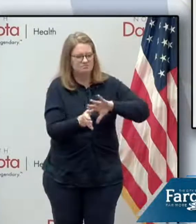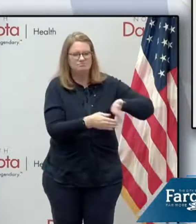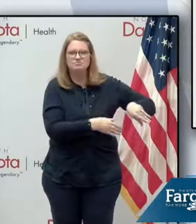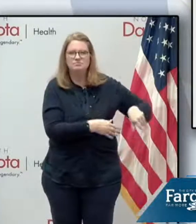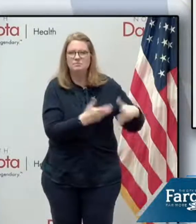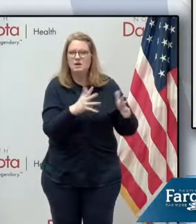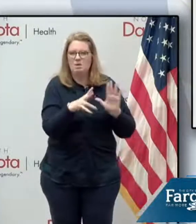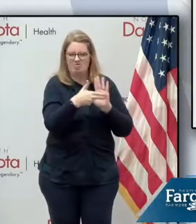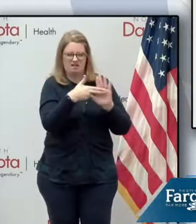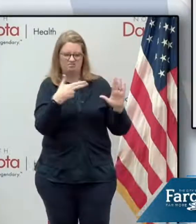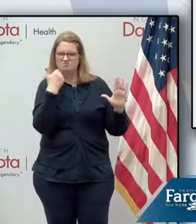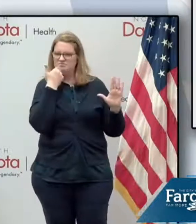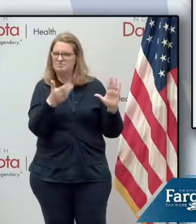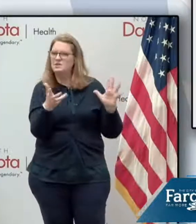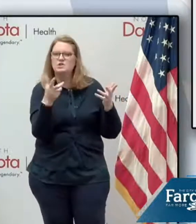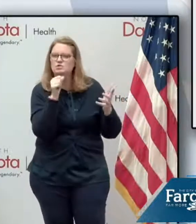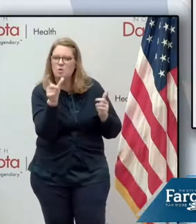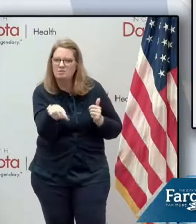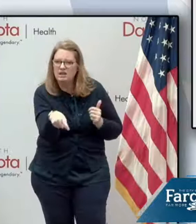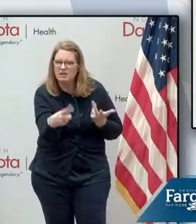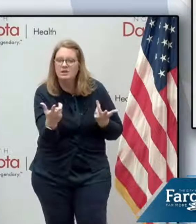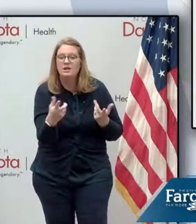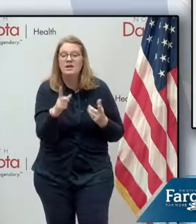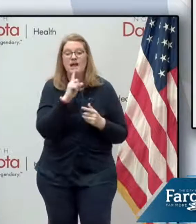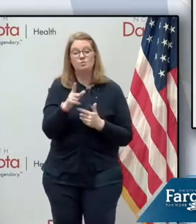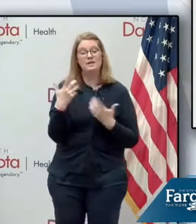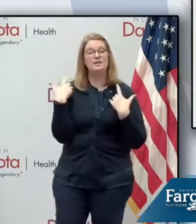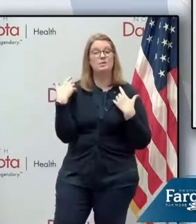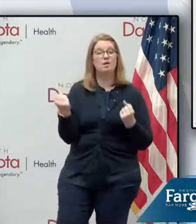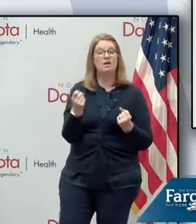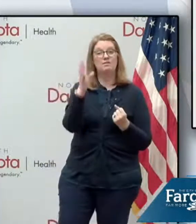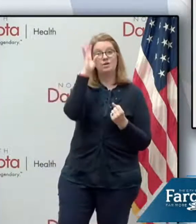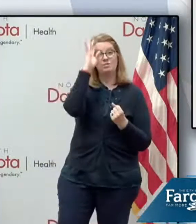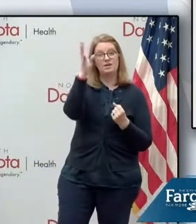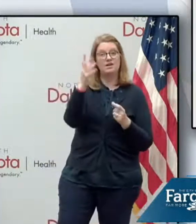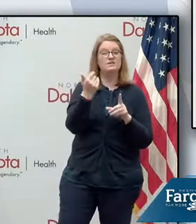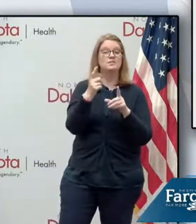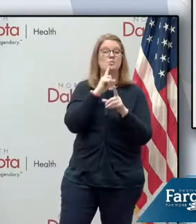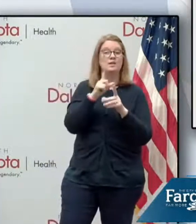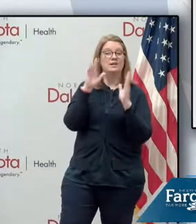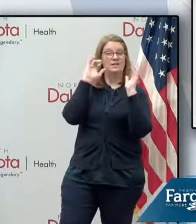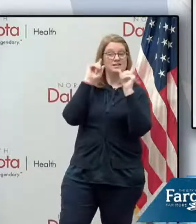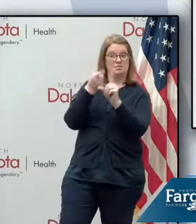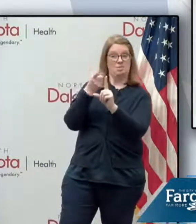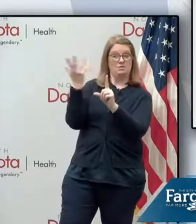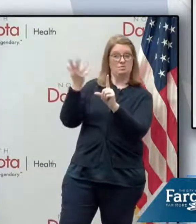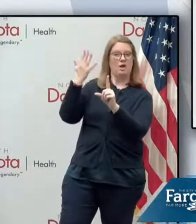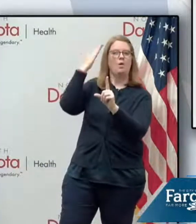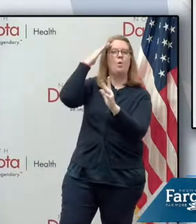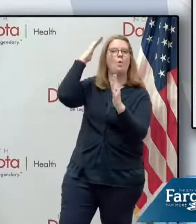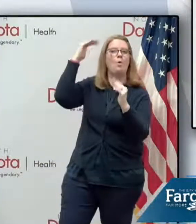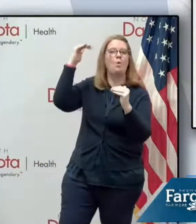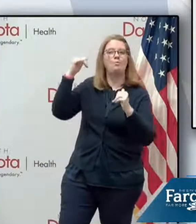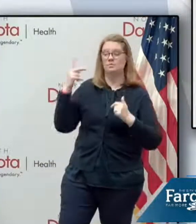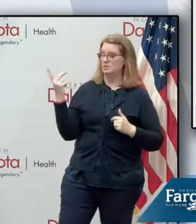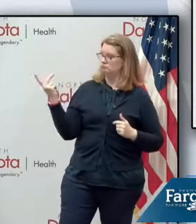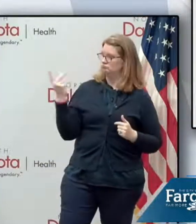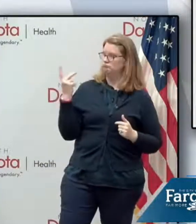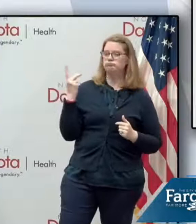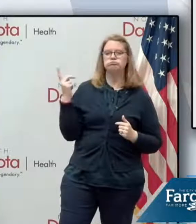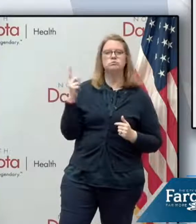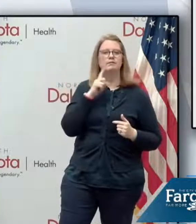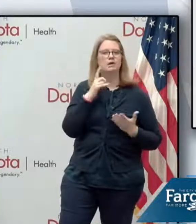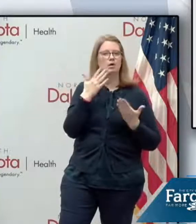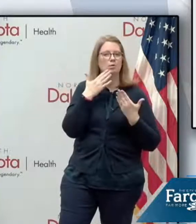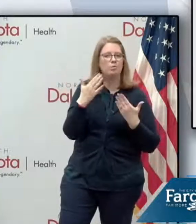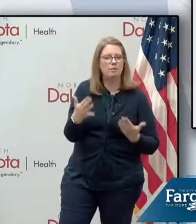struggling. And Recovery Reinvented is really all about hope. The governor and I are grateful and